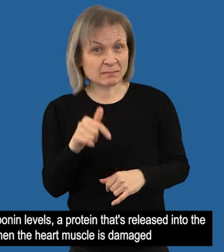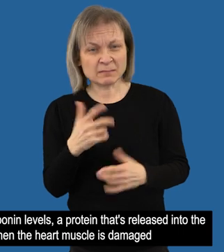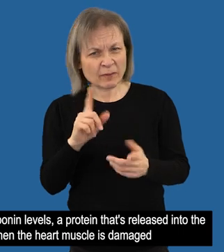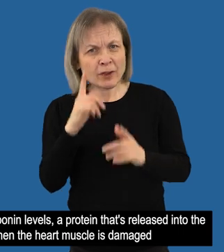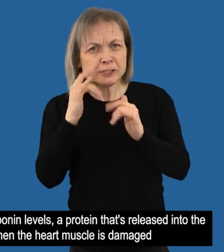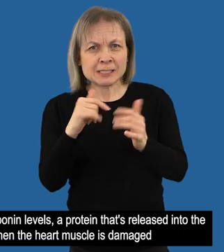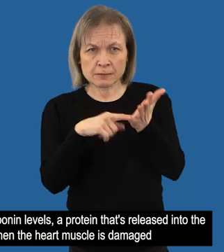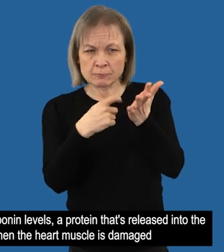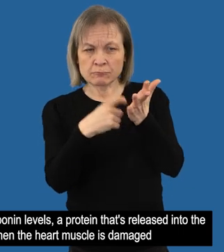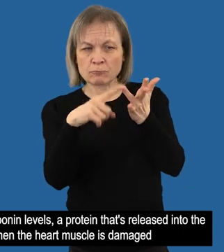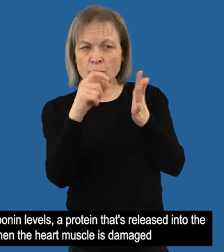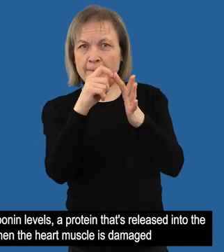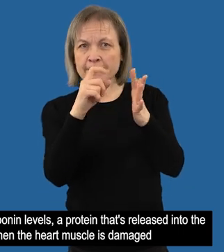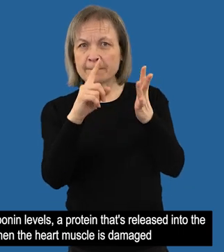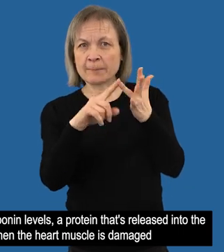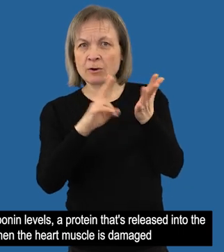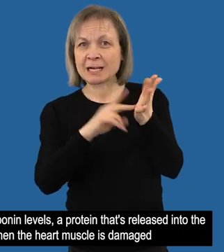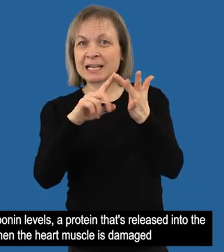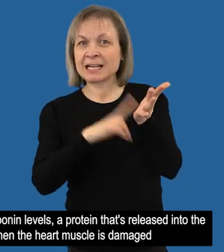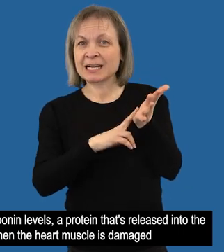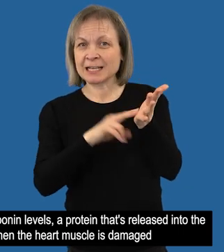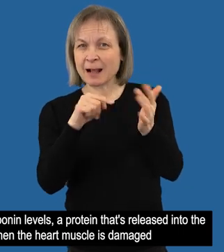Blood tests to check the troponin levels.